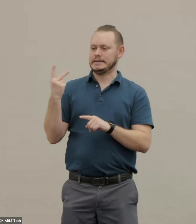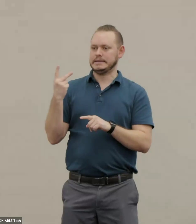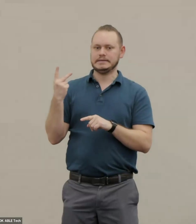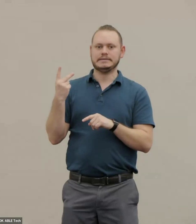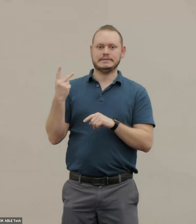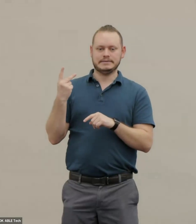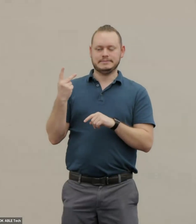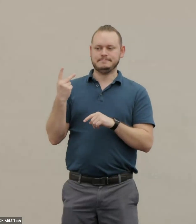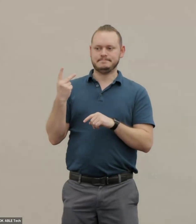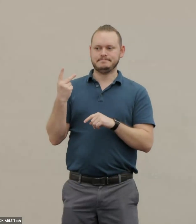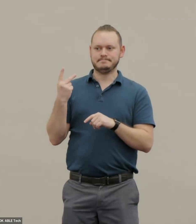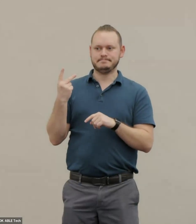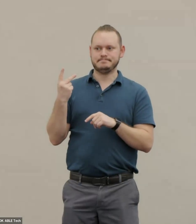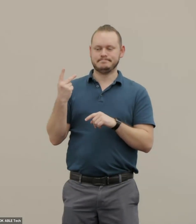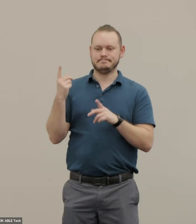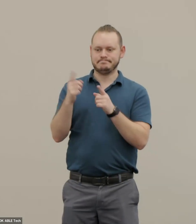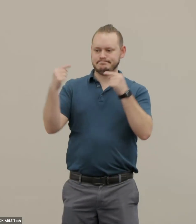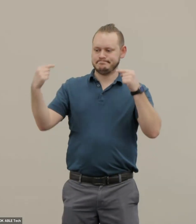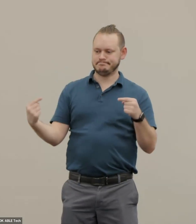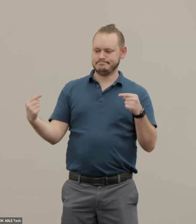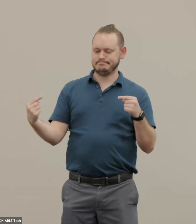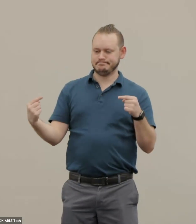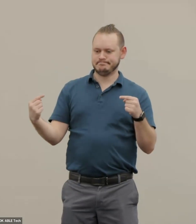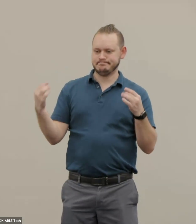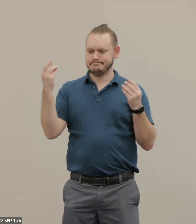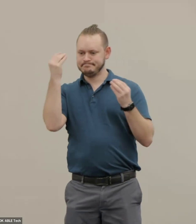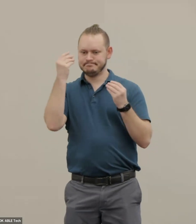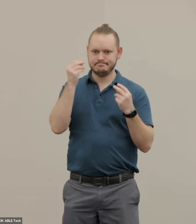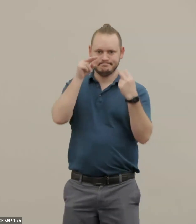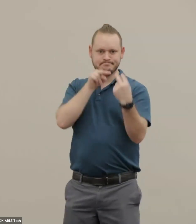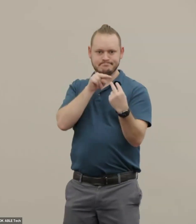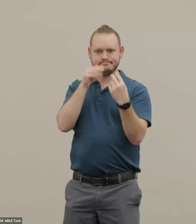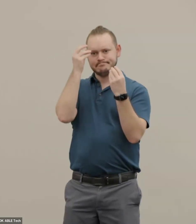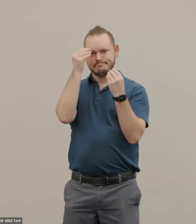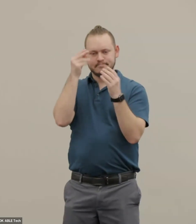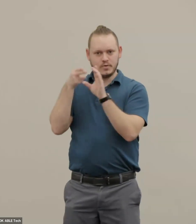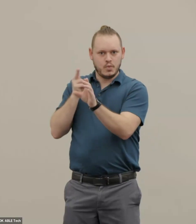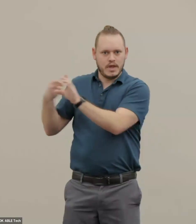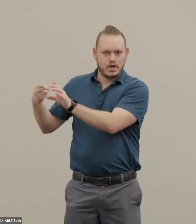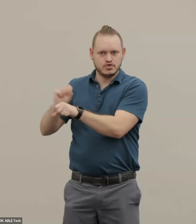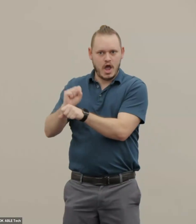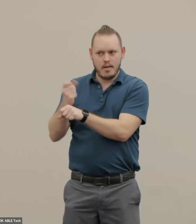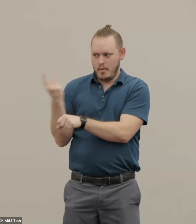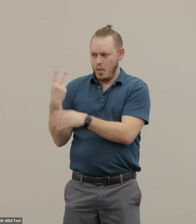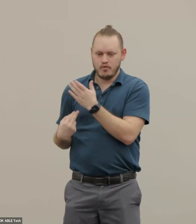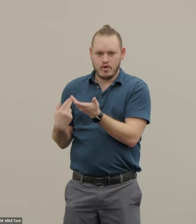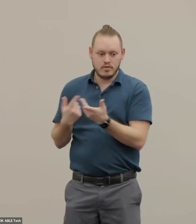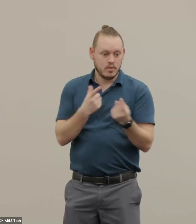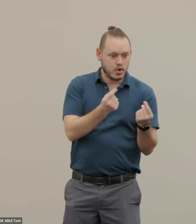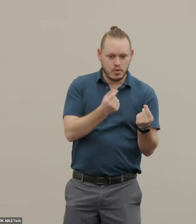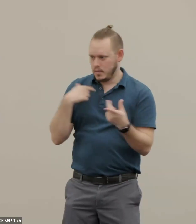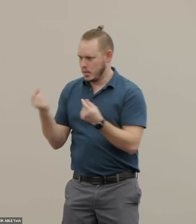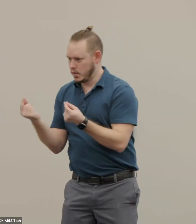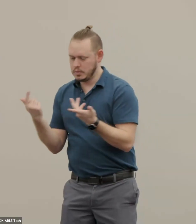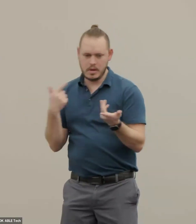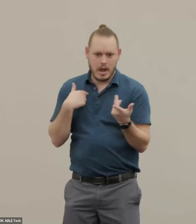opposite sides of the proverbial table. And he's like, well, because we quit our jobs, right? We quit our jobs. And he's like, well, what are you going to do? And I'm